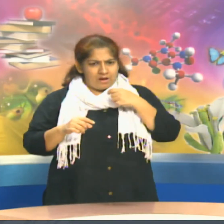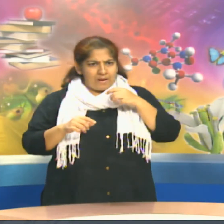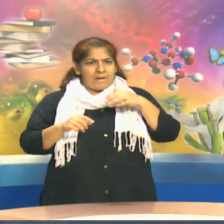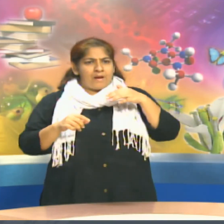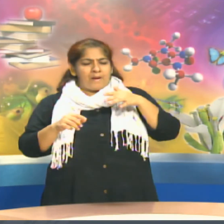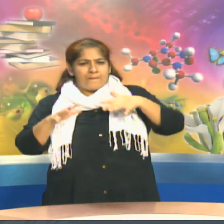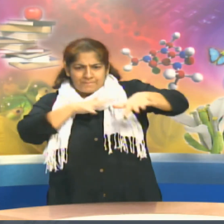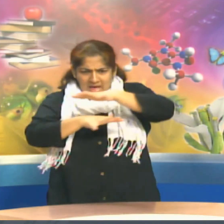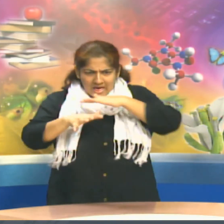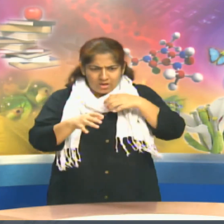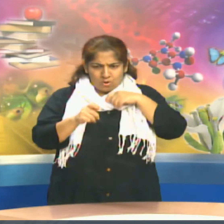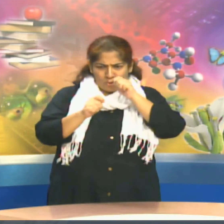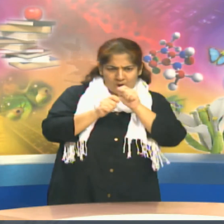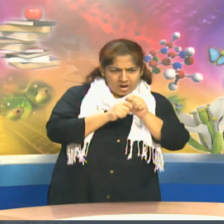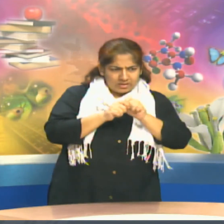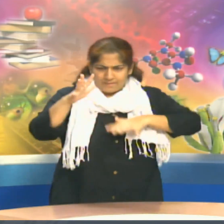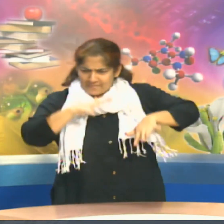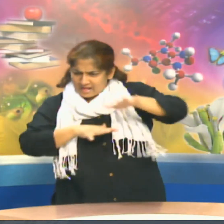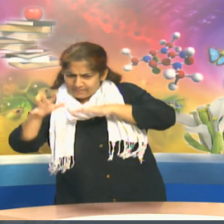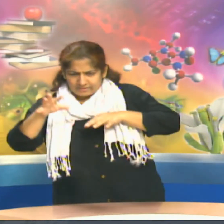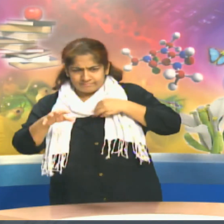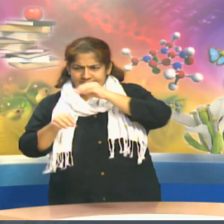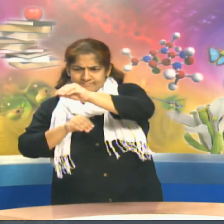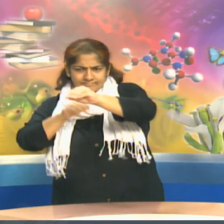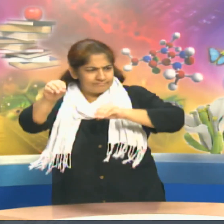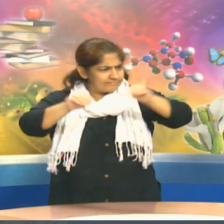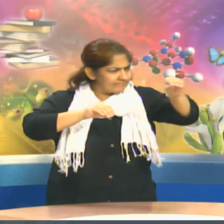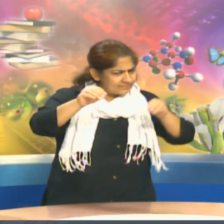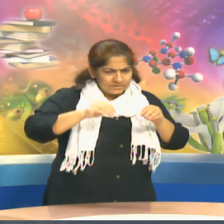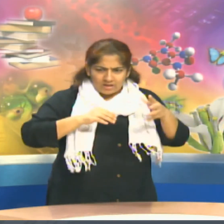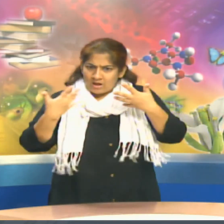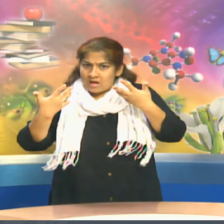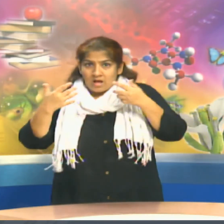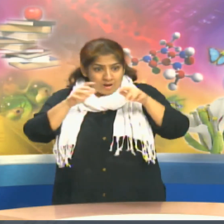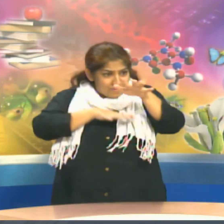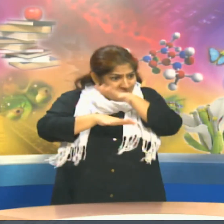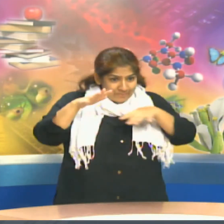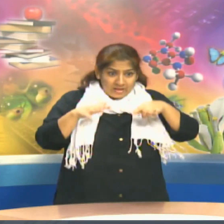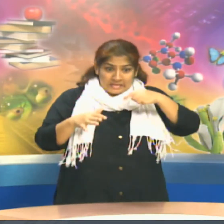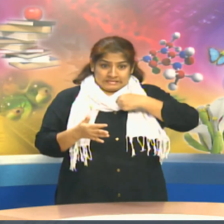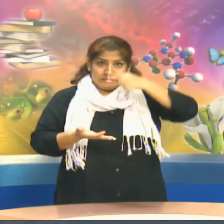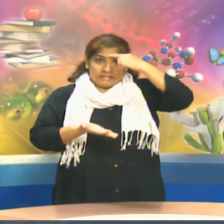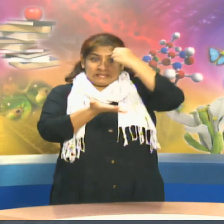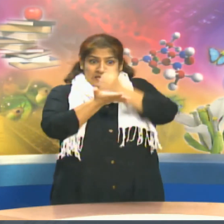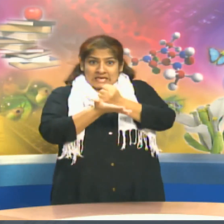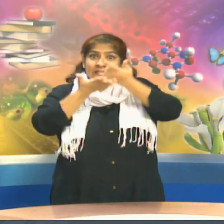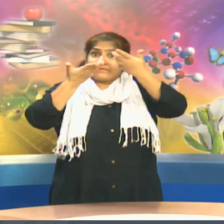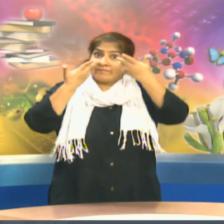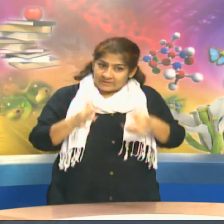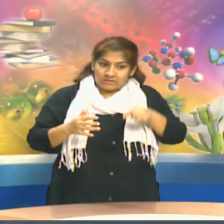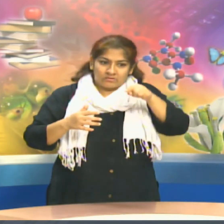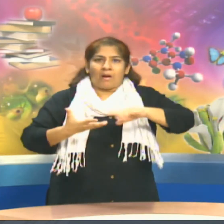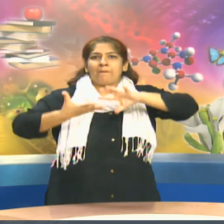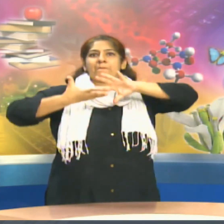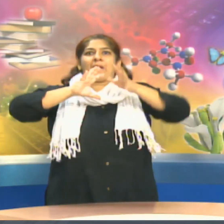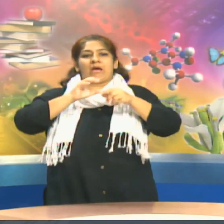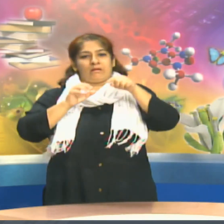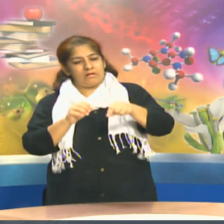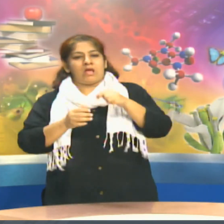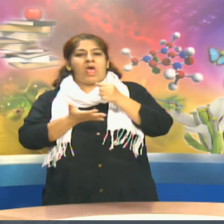Next important feature is, when we do planning, we give work to other people and we